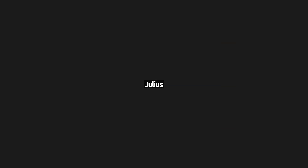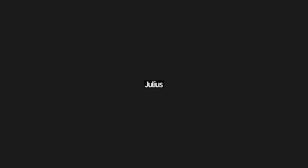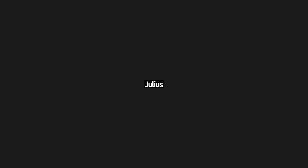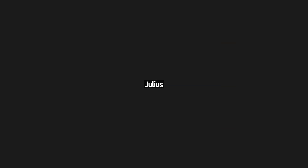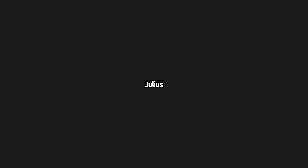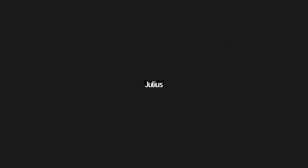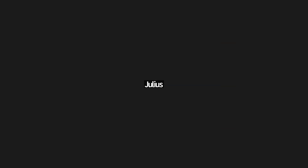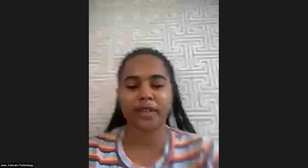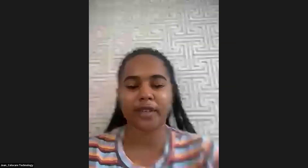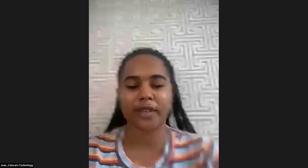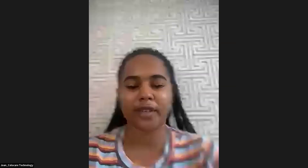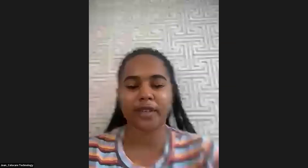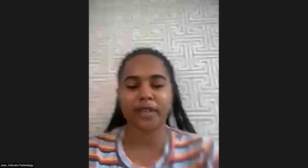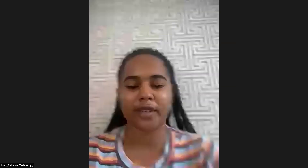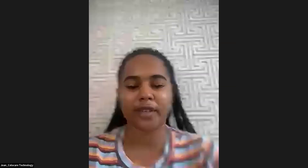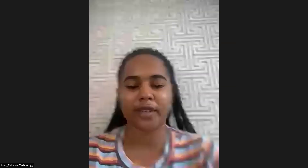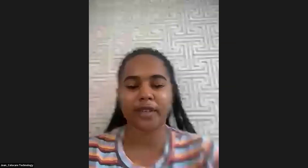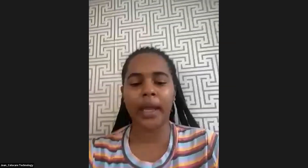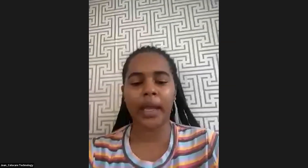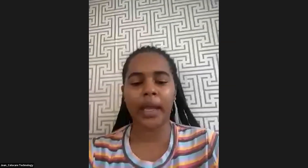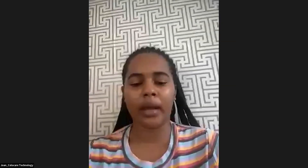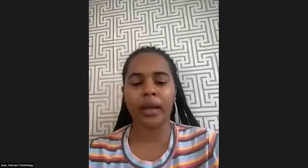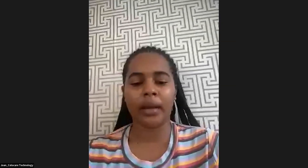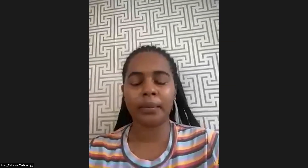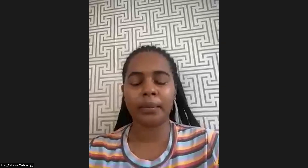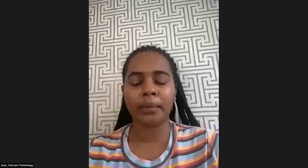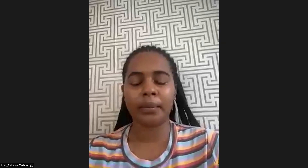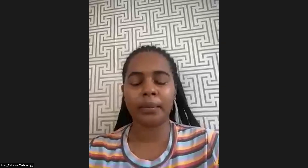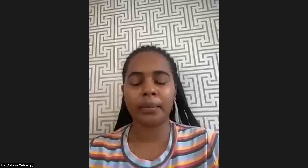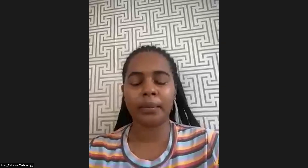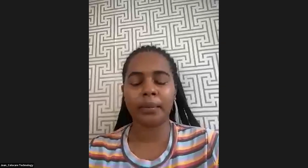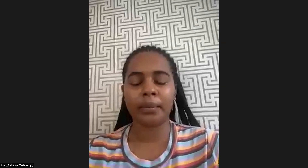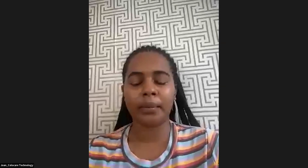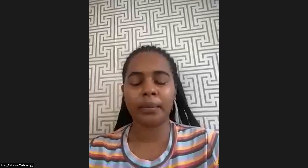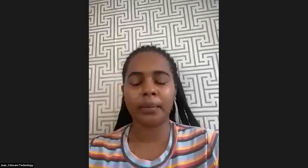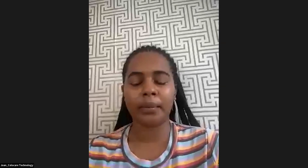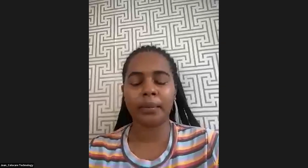And also, I think and for them, we usually make